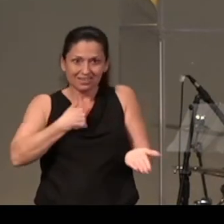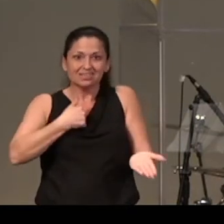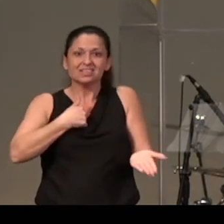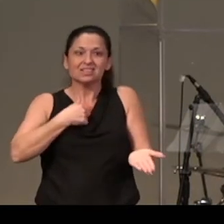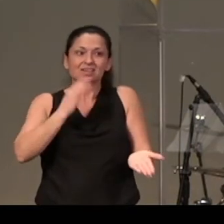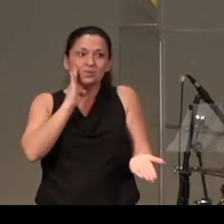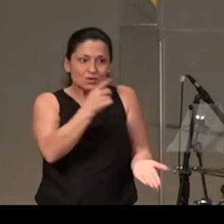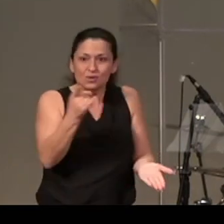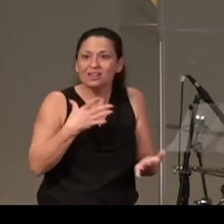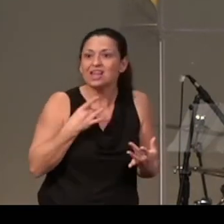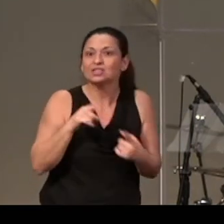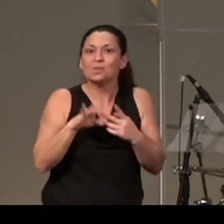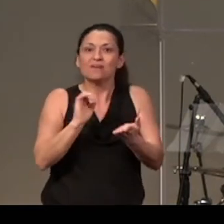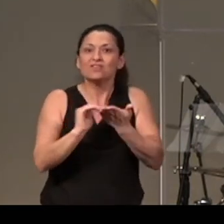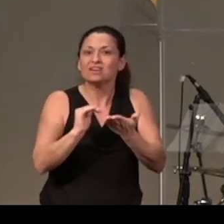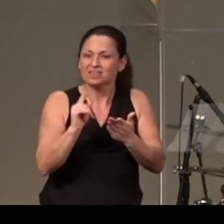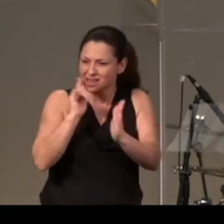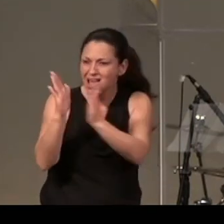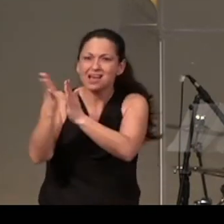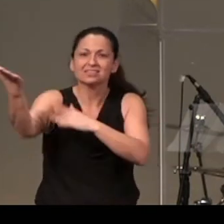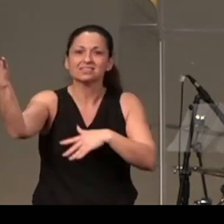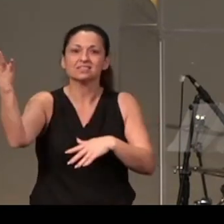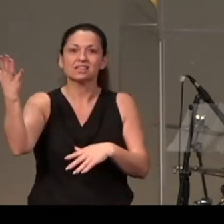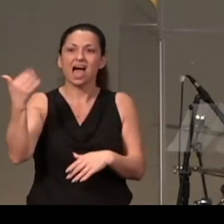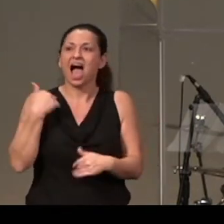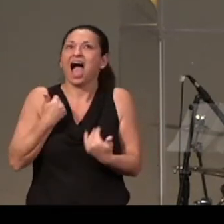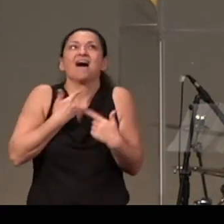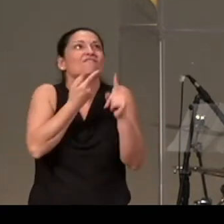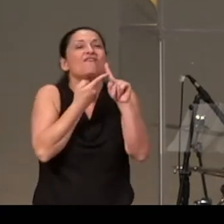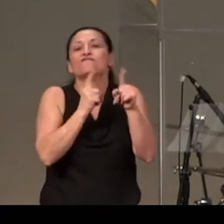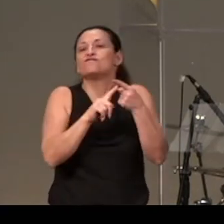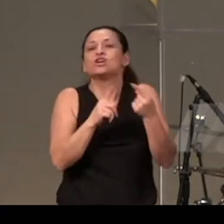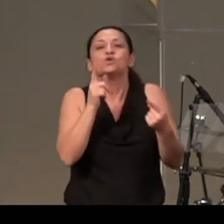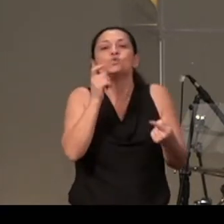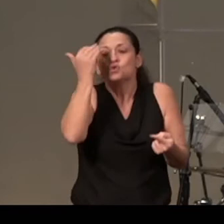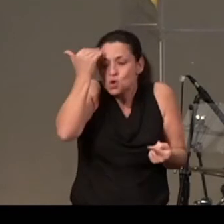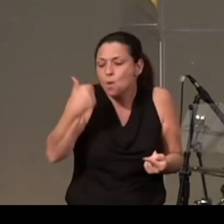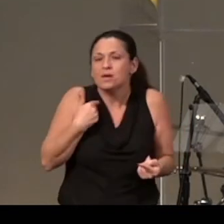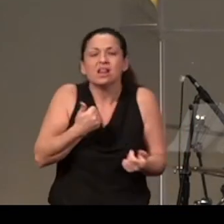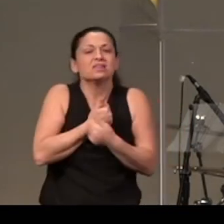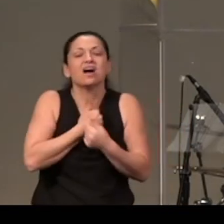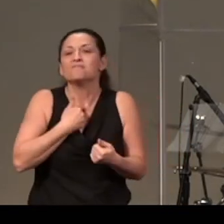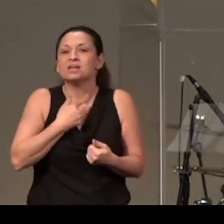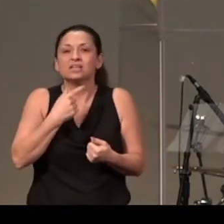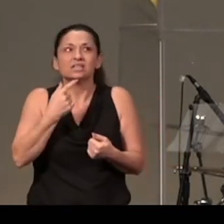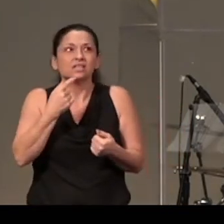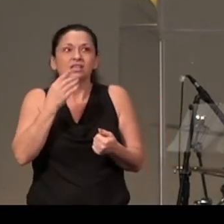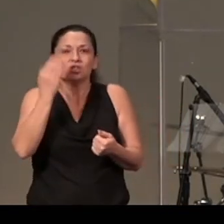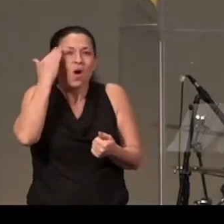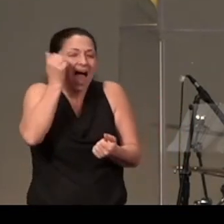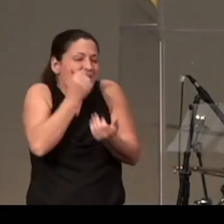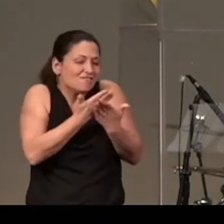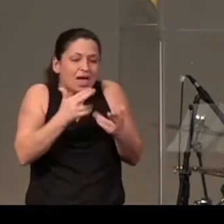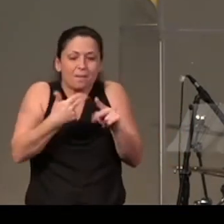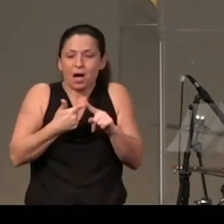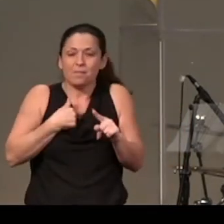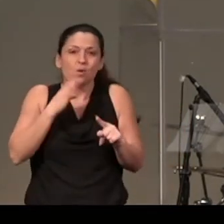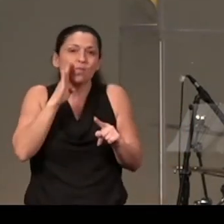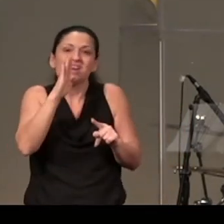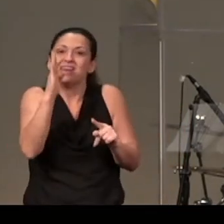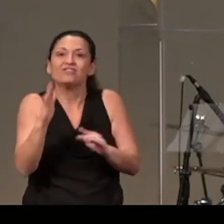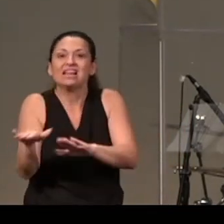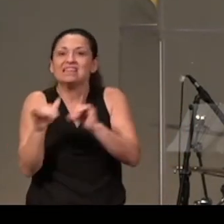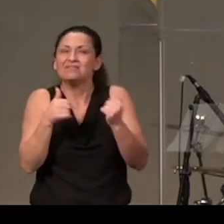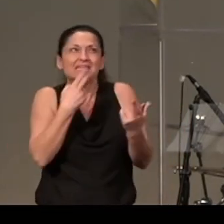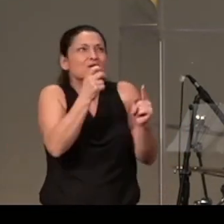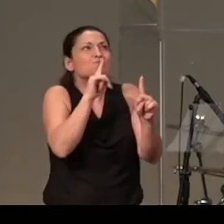I have a friend who loves me, who knows everything about me and says he's never leaving. Don't you want a friend like that? He's promised to get me safely